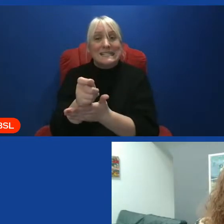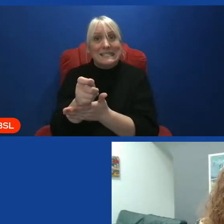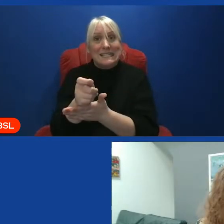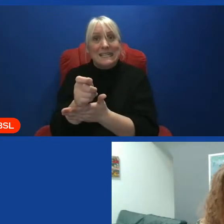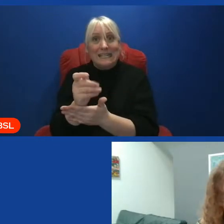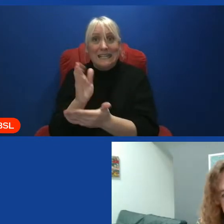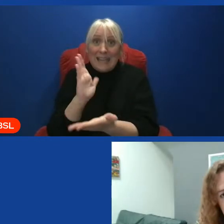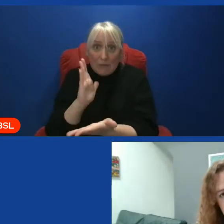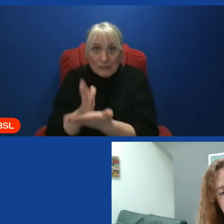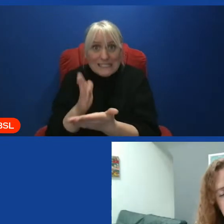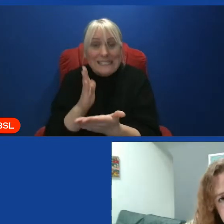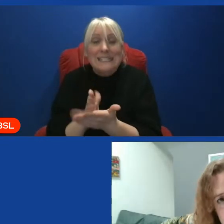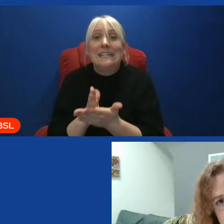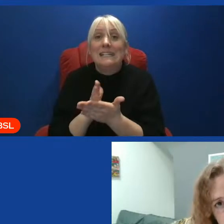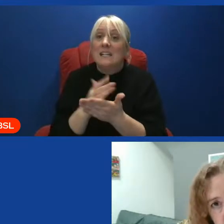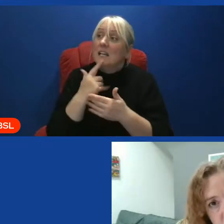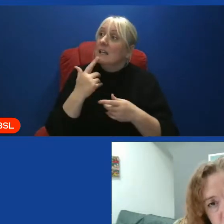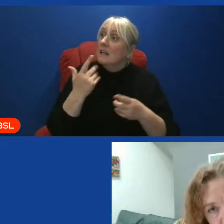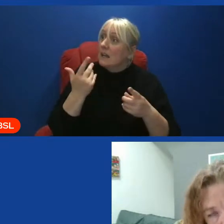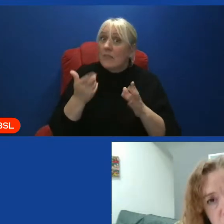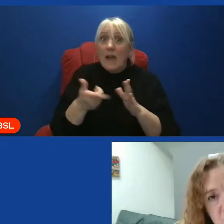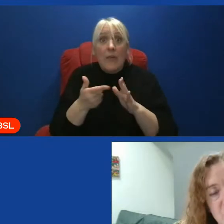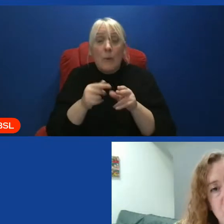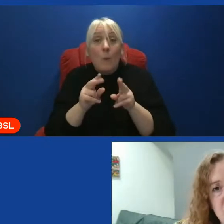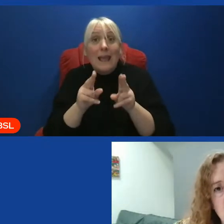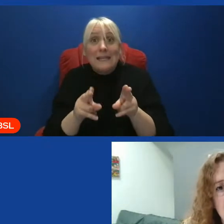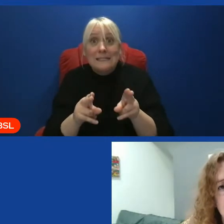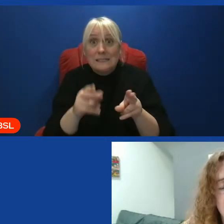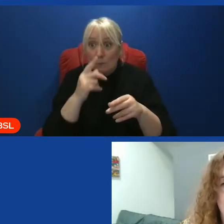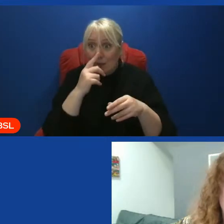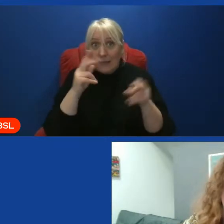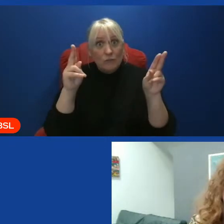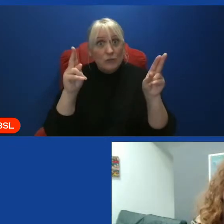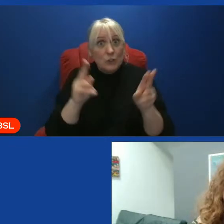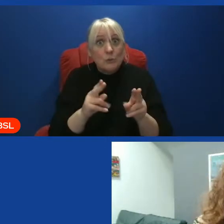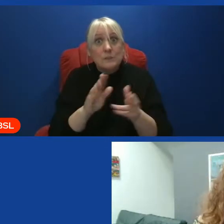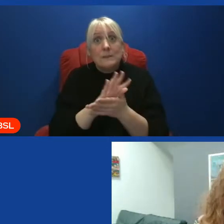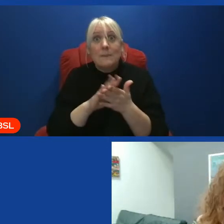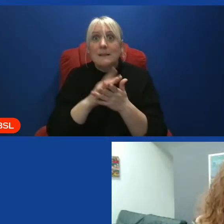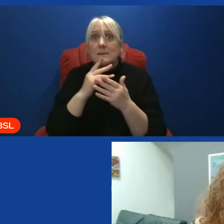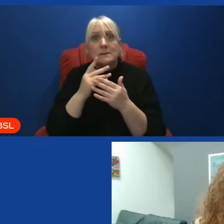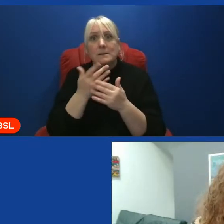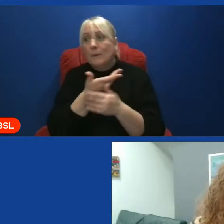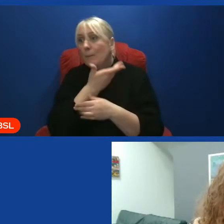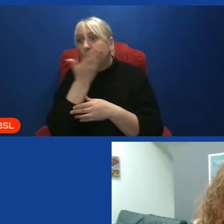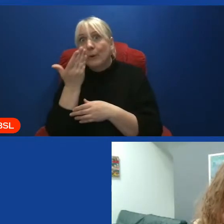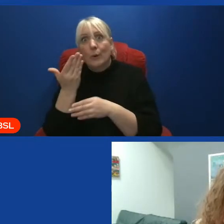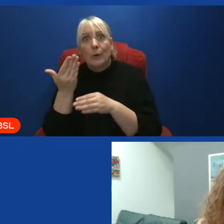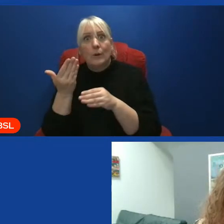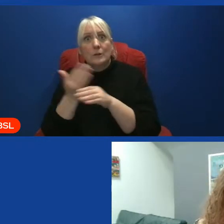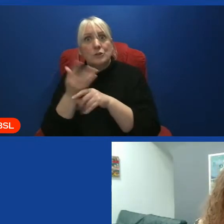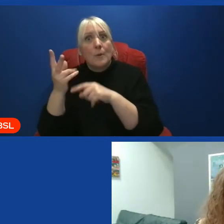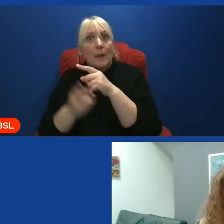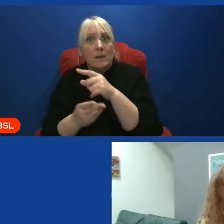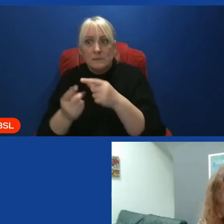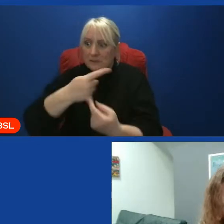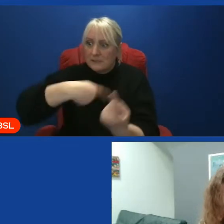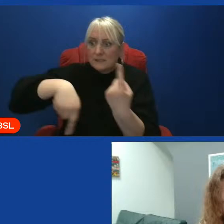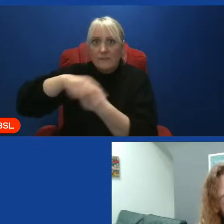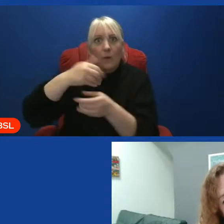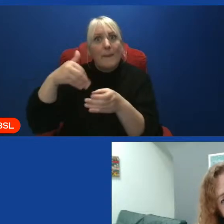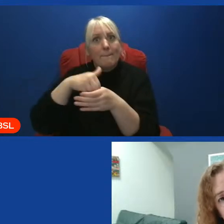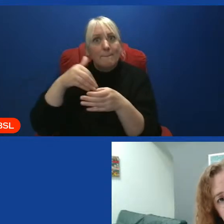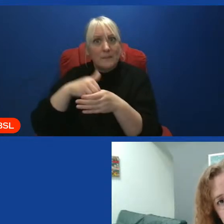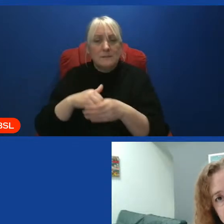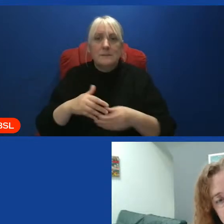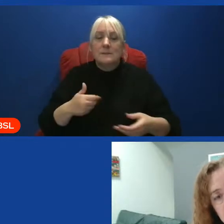of getting figures down that don't result in job cuts to our members? That's a dialogue, that's a discussion. That, you know, the